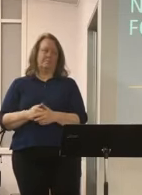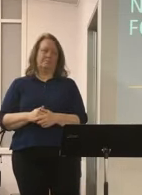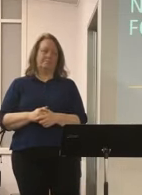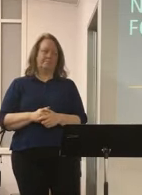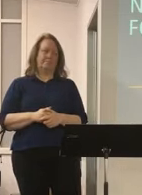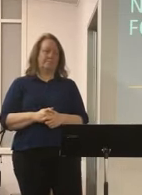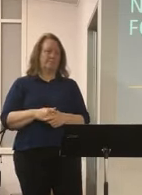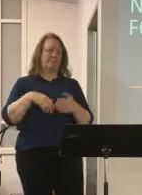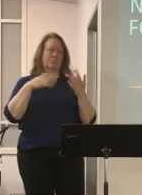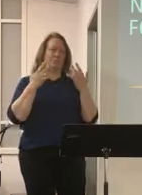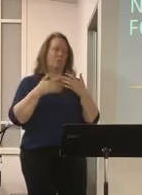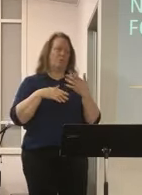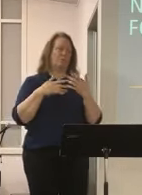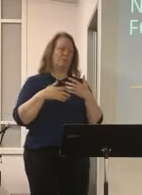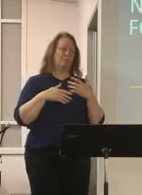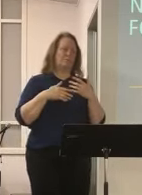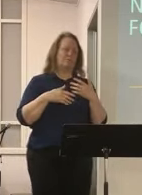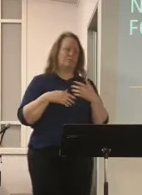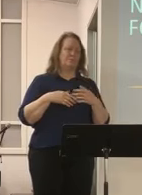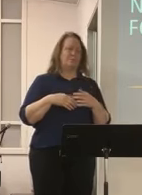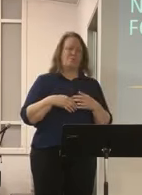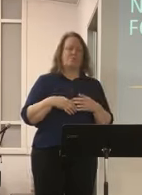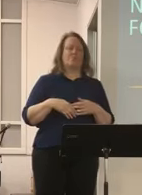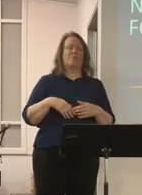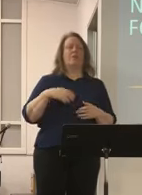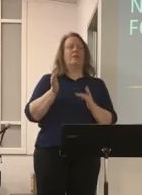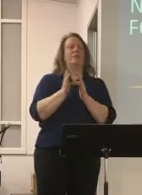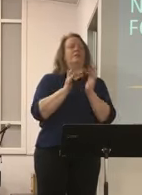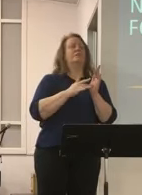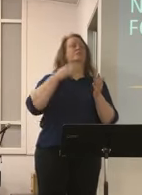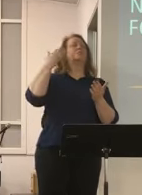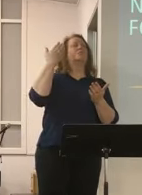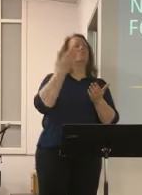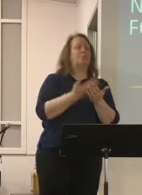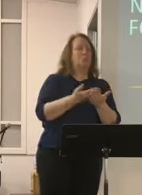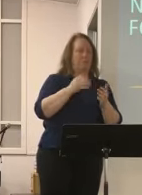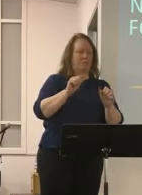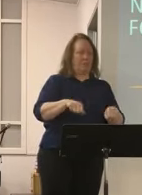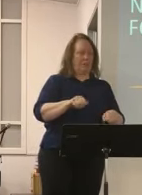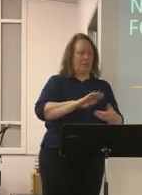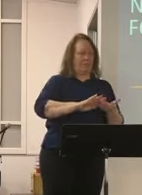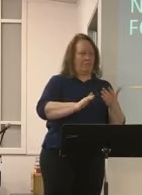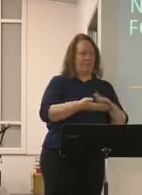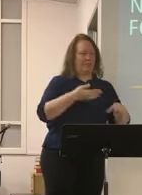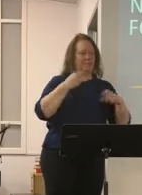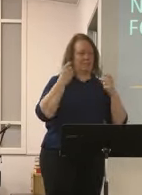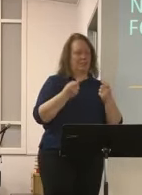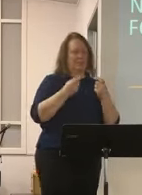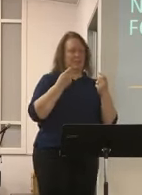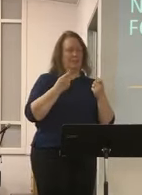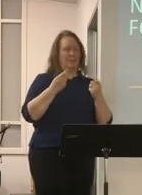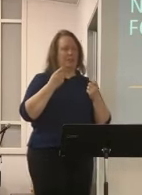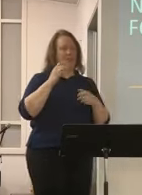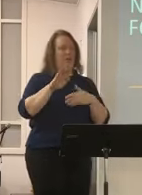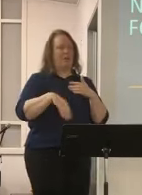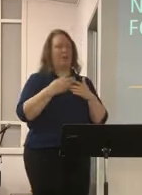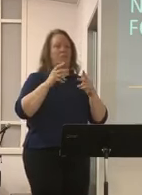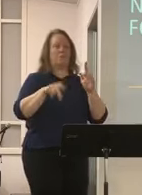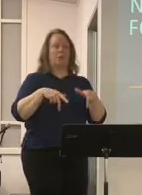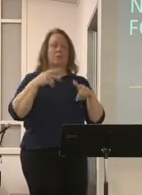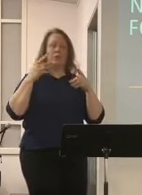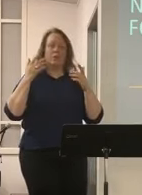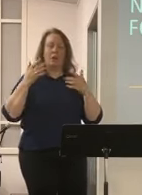Isn't that mind-boggling? He just proved he can forgive sins. And everybody's in awe. And not